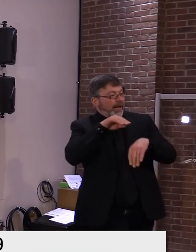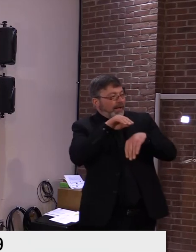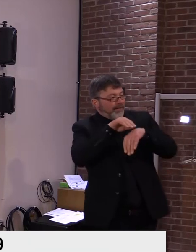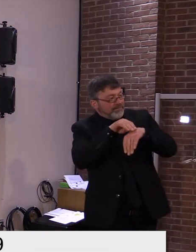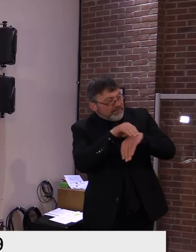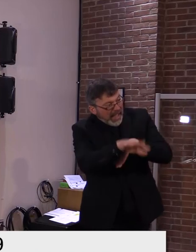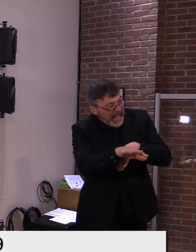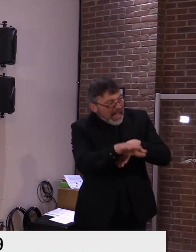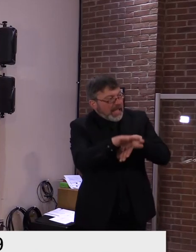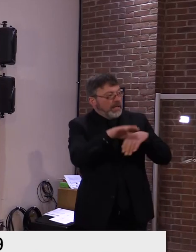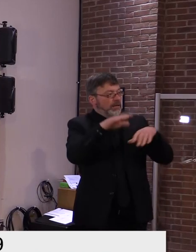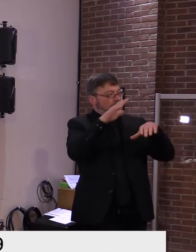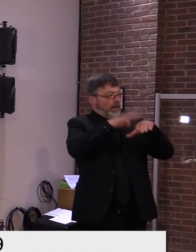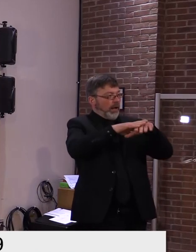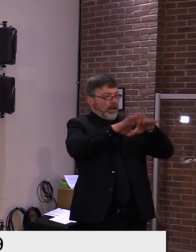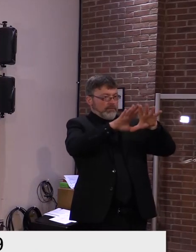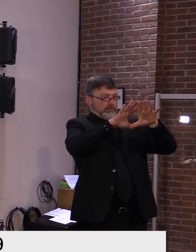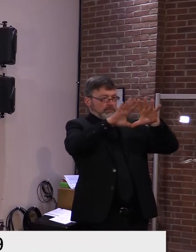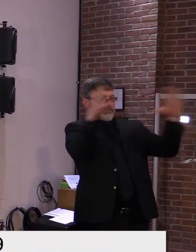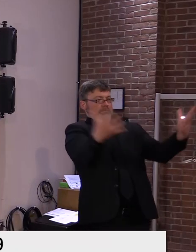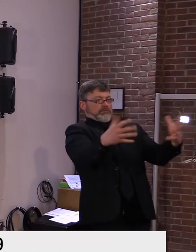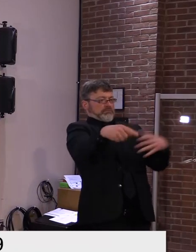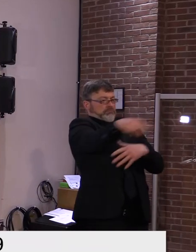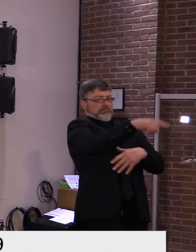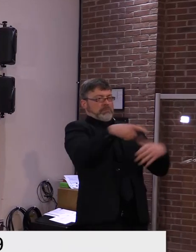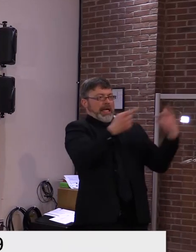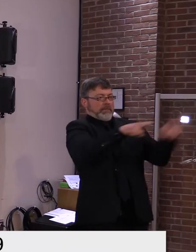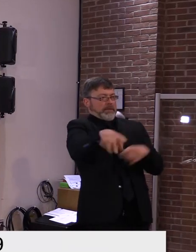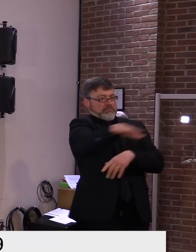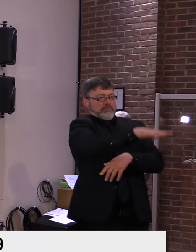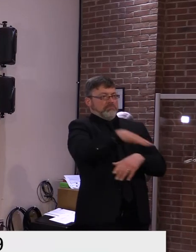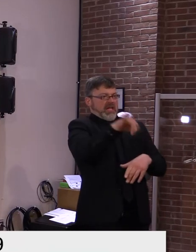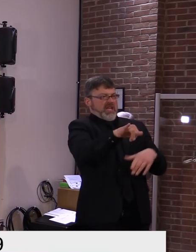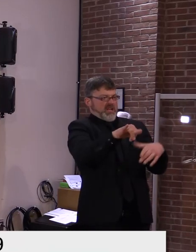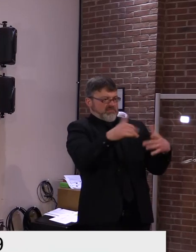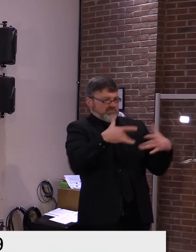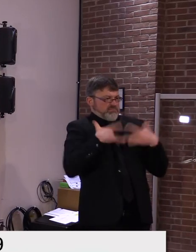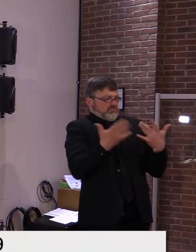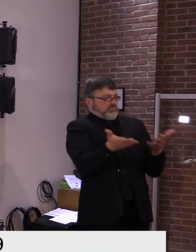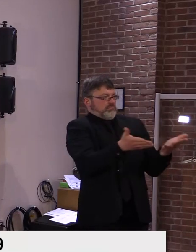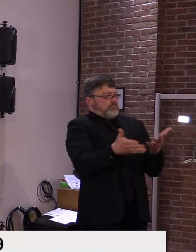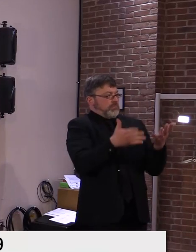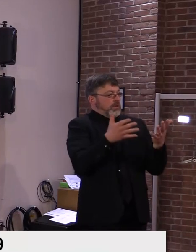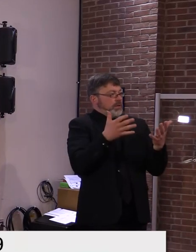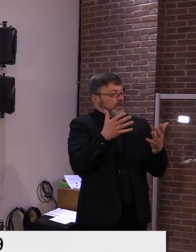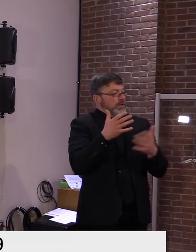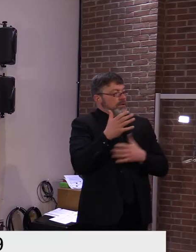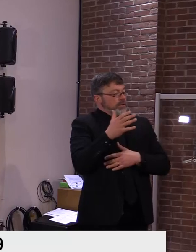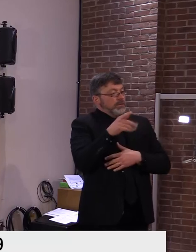people or having a conversation, but actually involved in vigorous athletic activities.